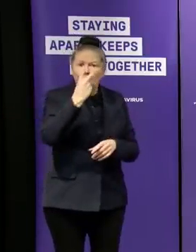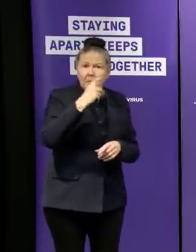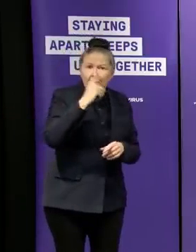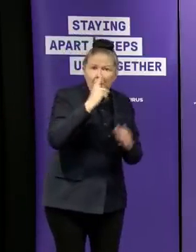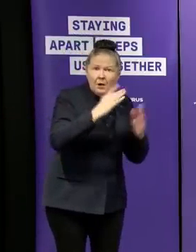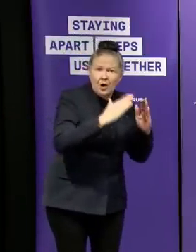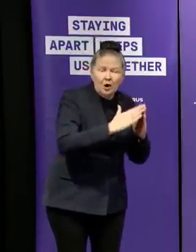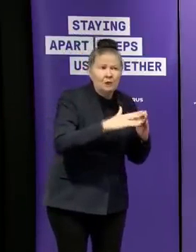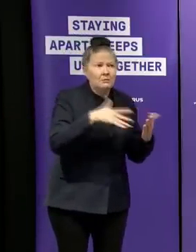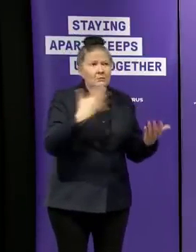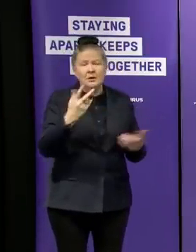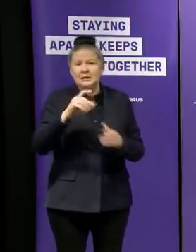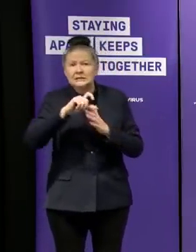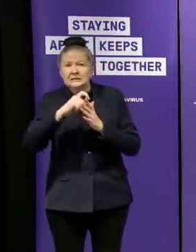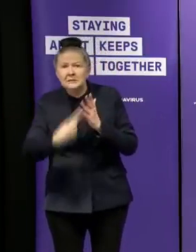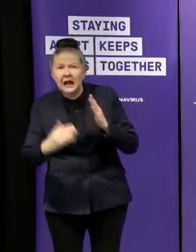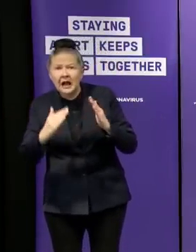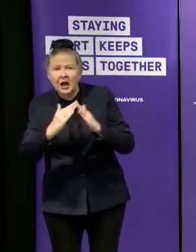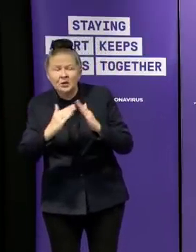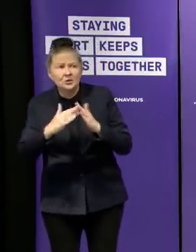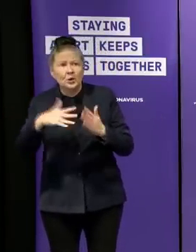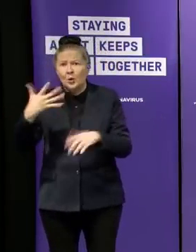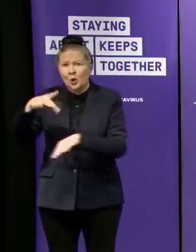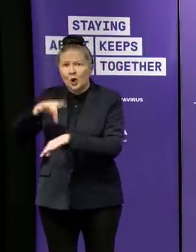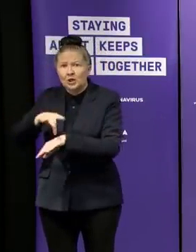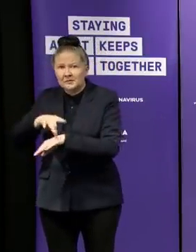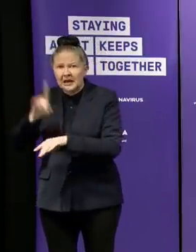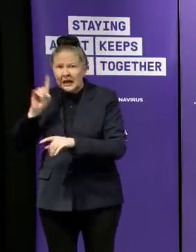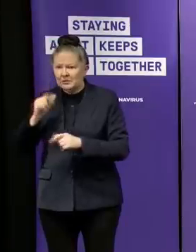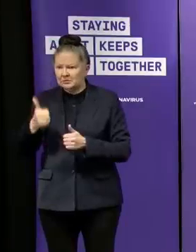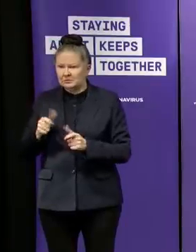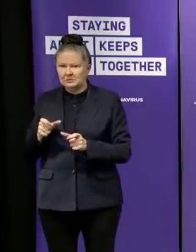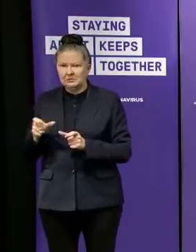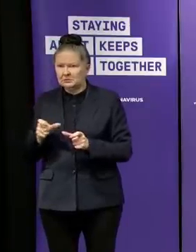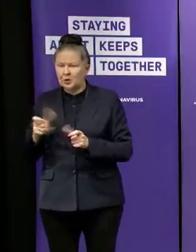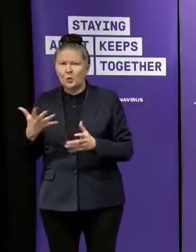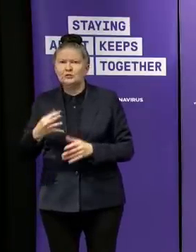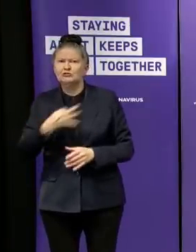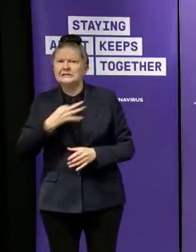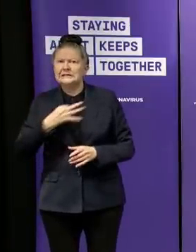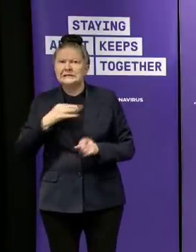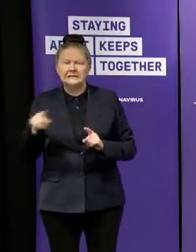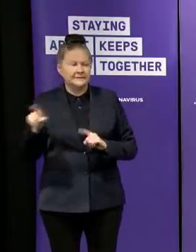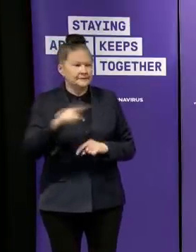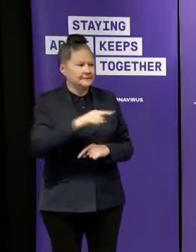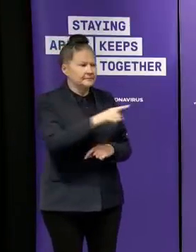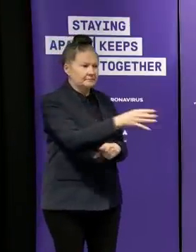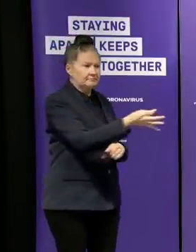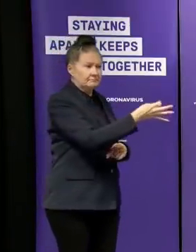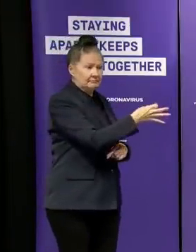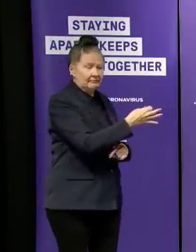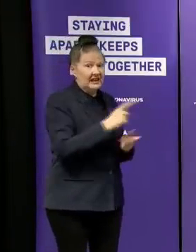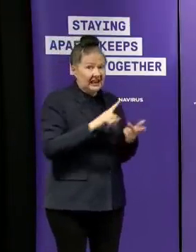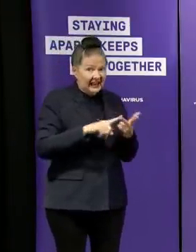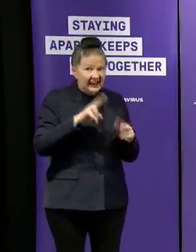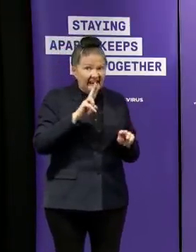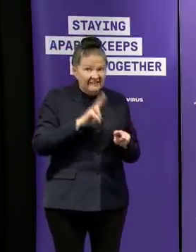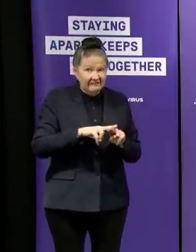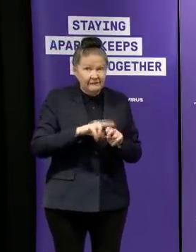care or hospitals or wherever those high-risk settings are. In the event that it gets into some of these